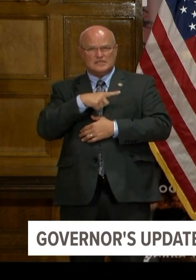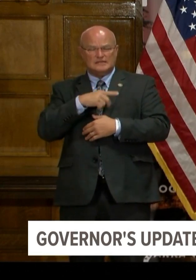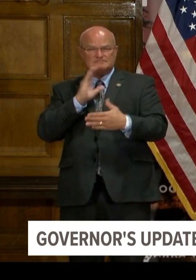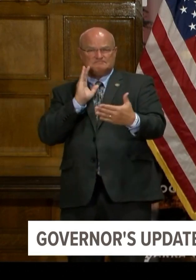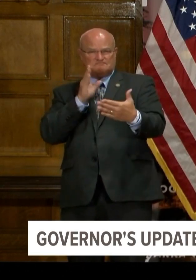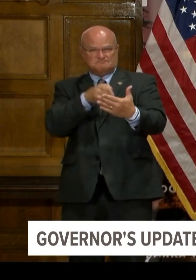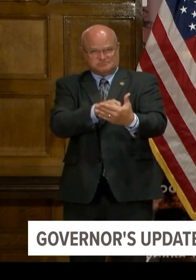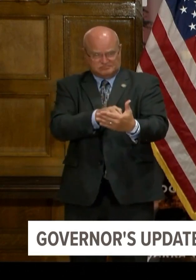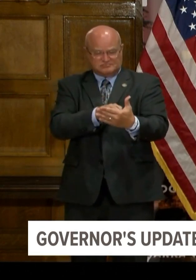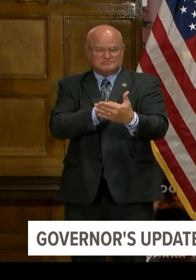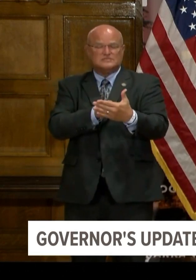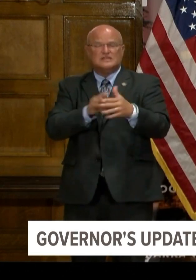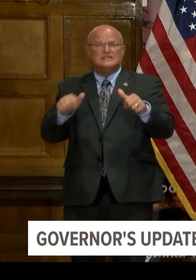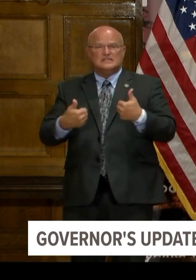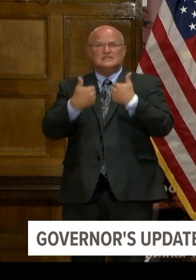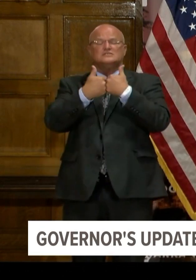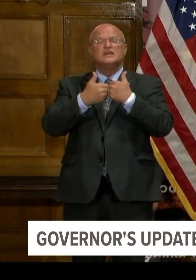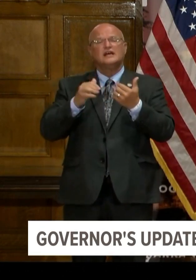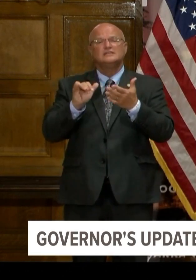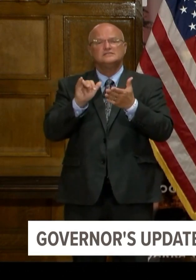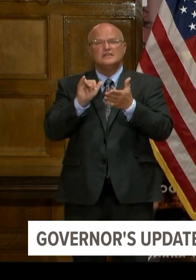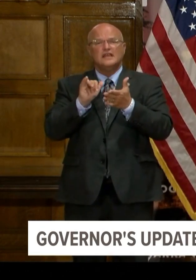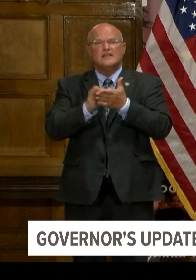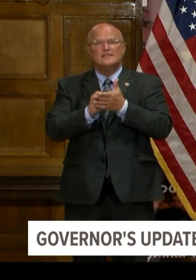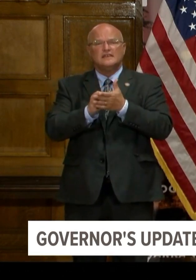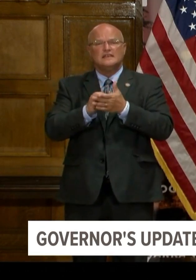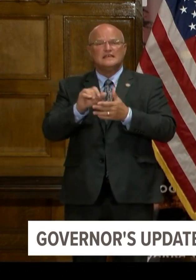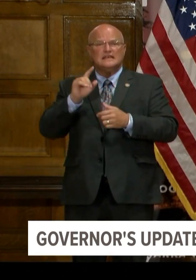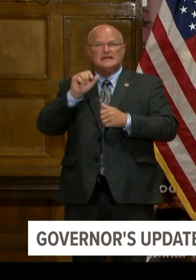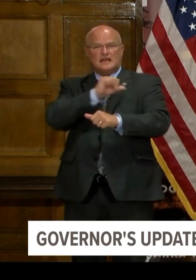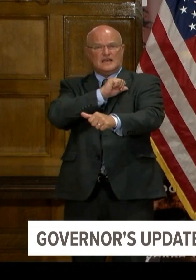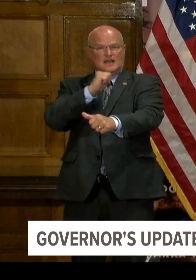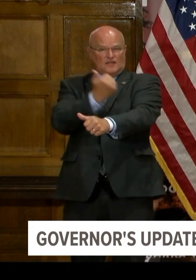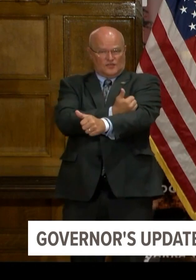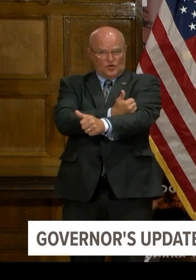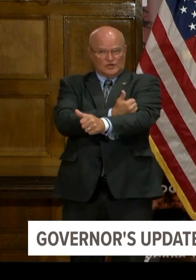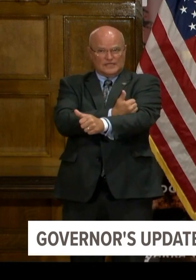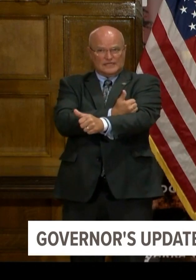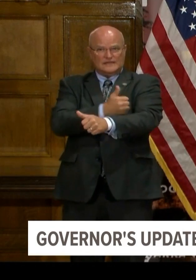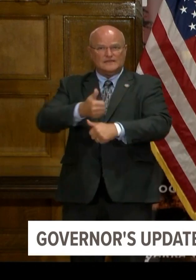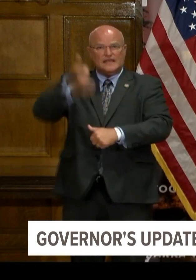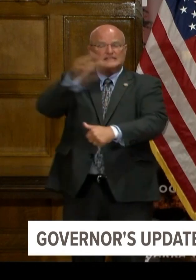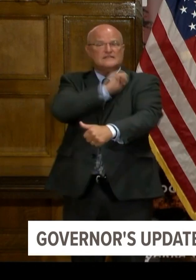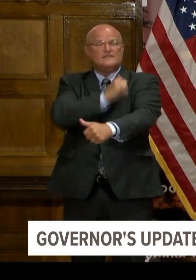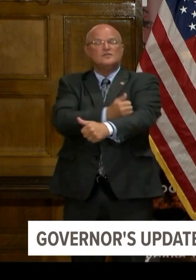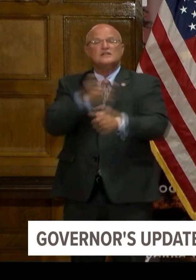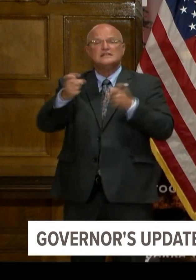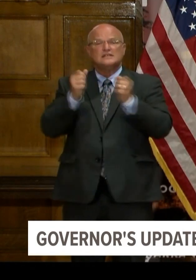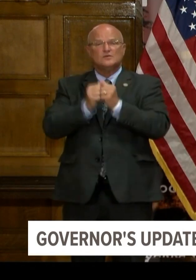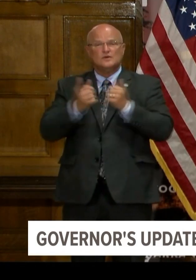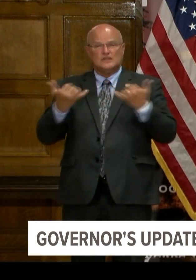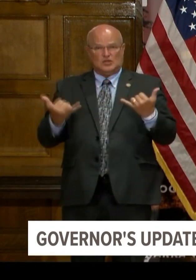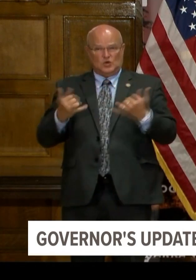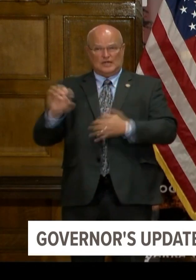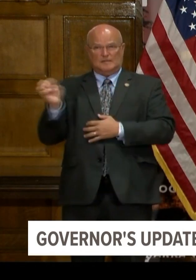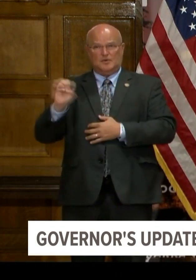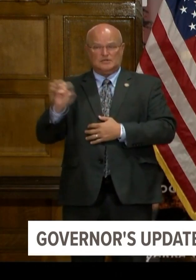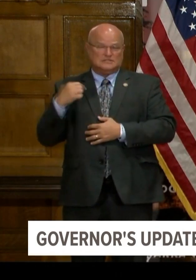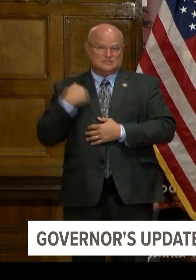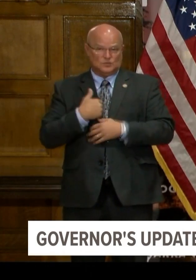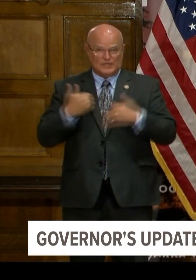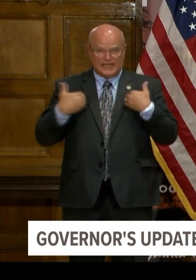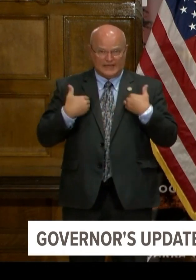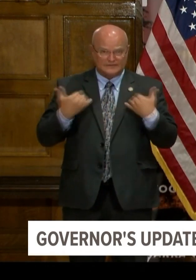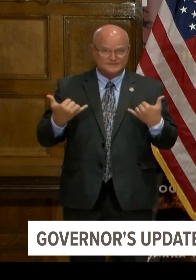lawsuit challenging the executive authority to deal with the current emergency that we